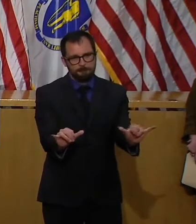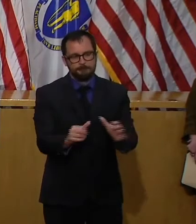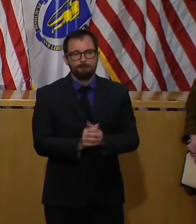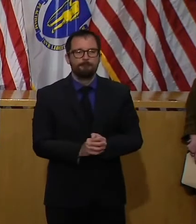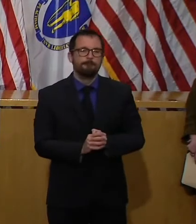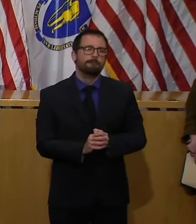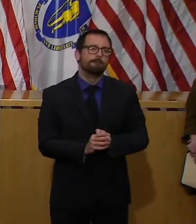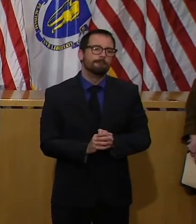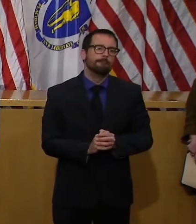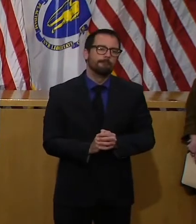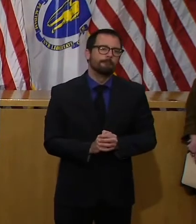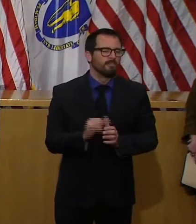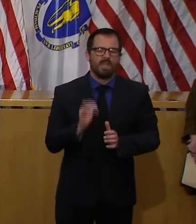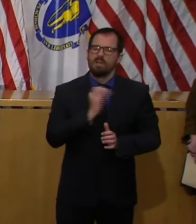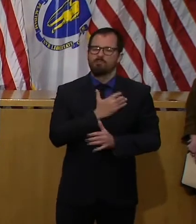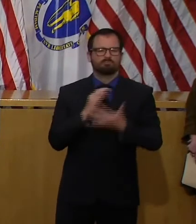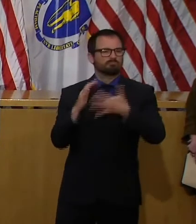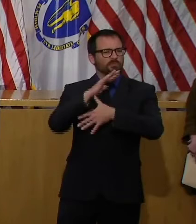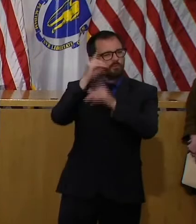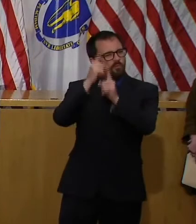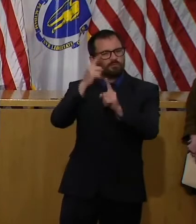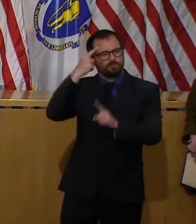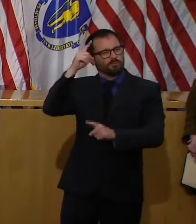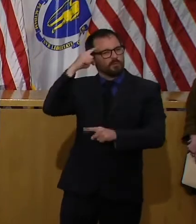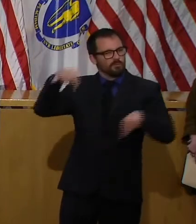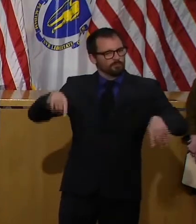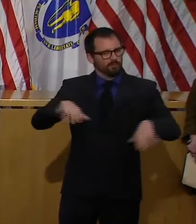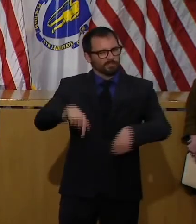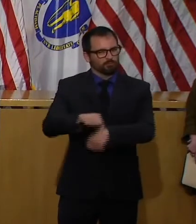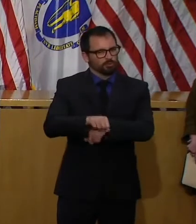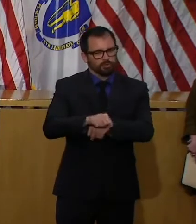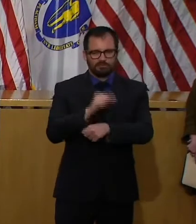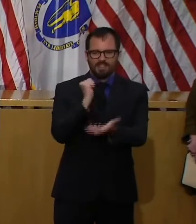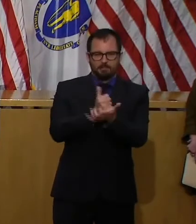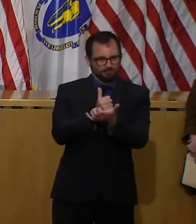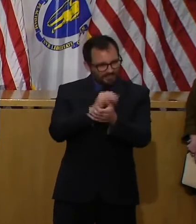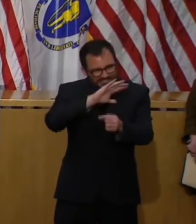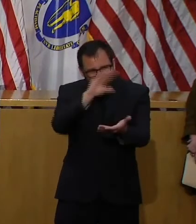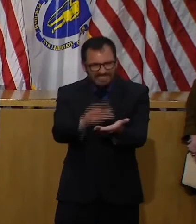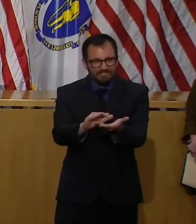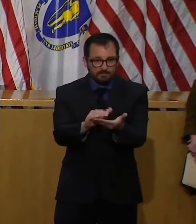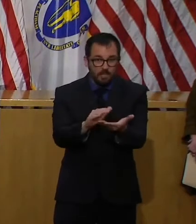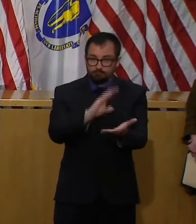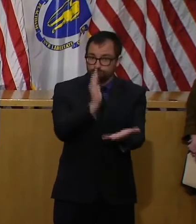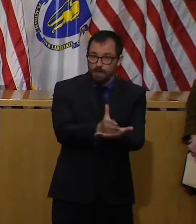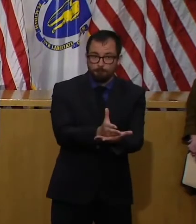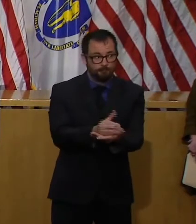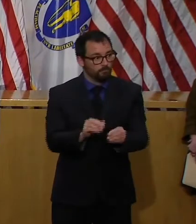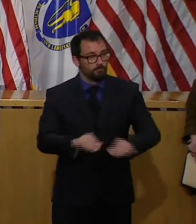at the end of all of this, contact tracing is actually an effort to care. We are